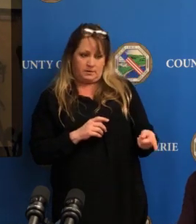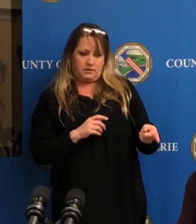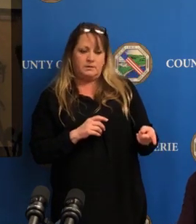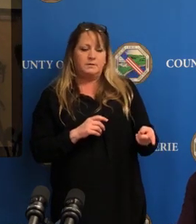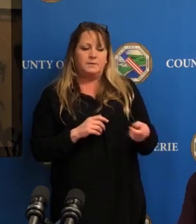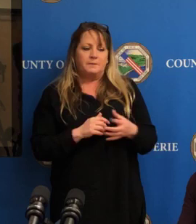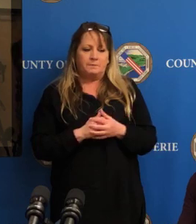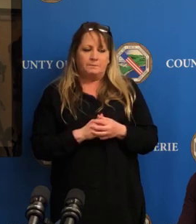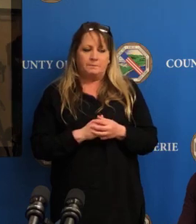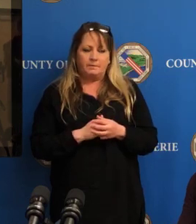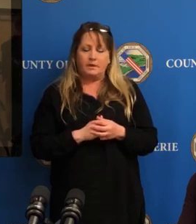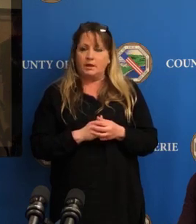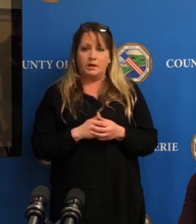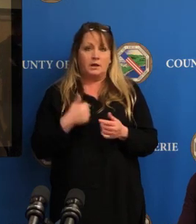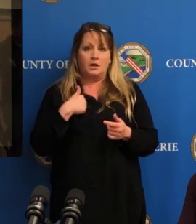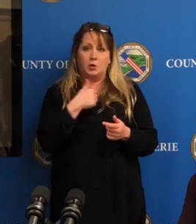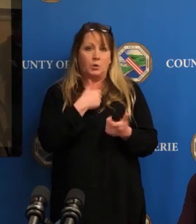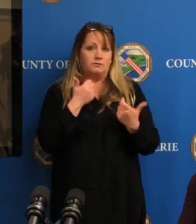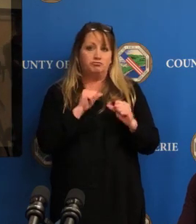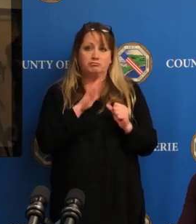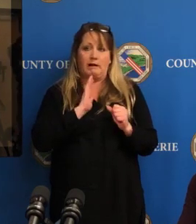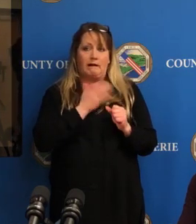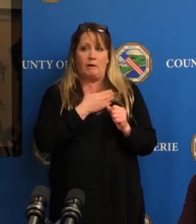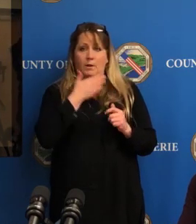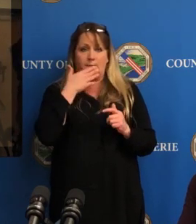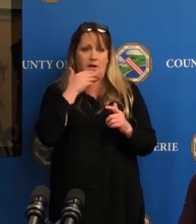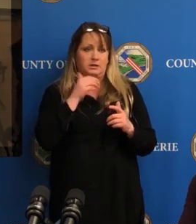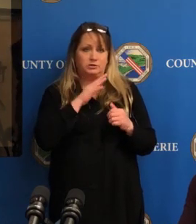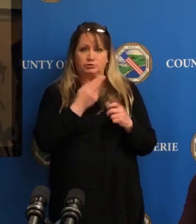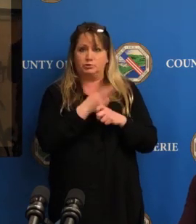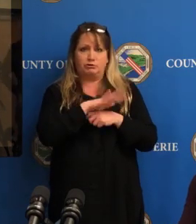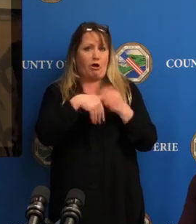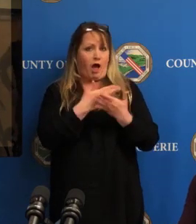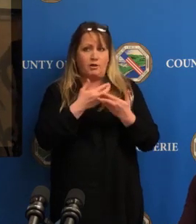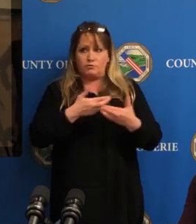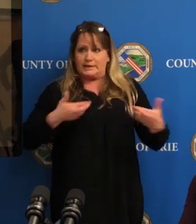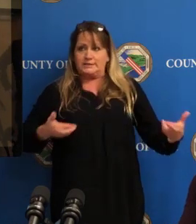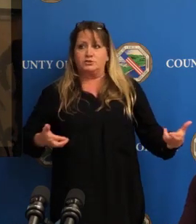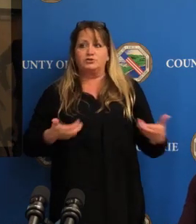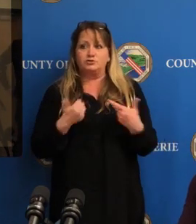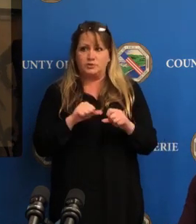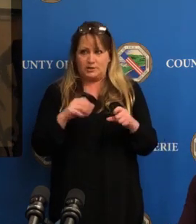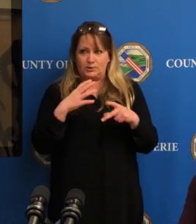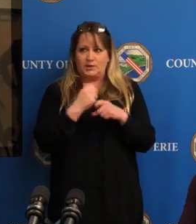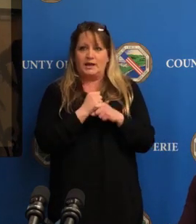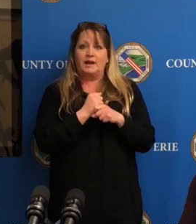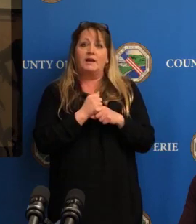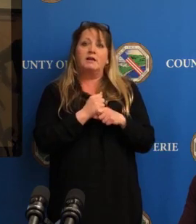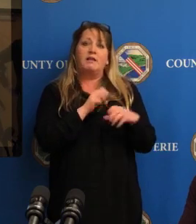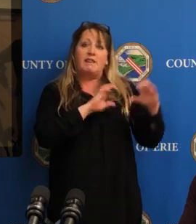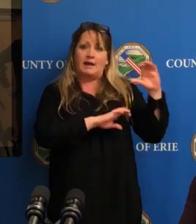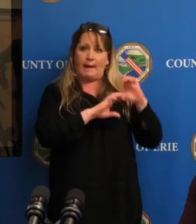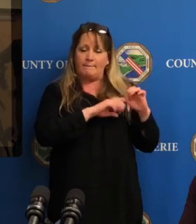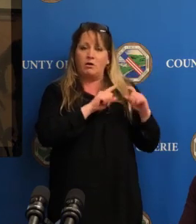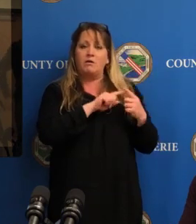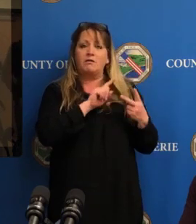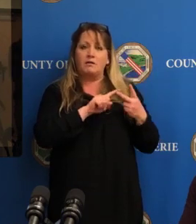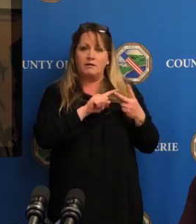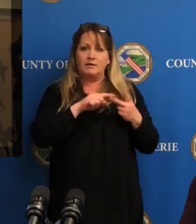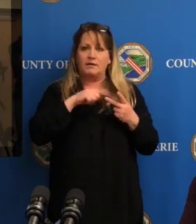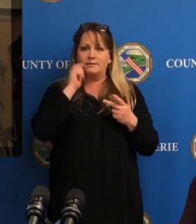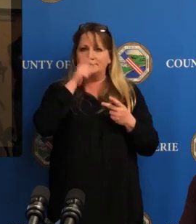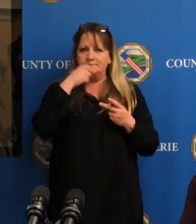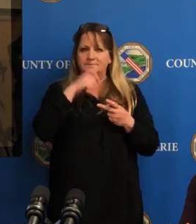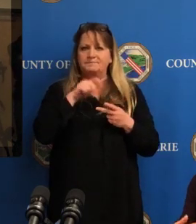We have tried our best through all resources possible to be able to obtain reagent and specimen collection